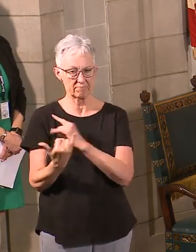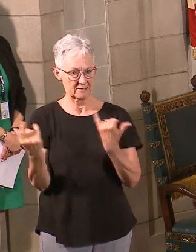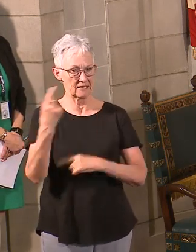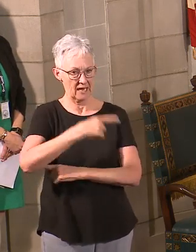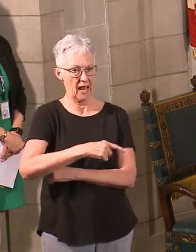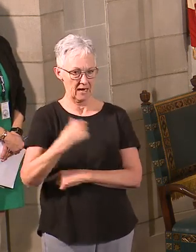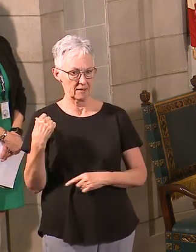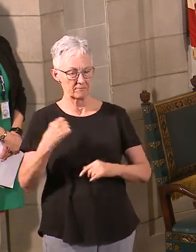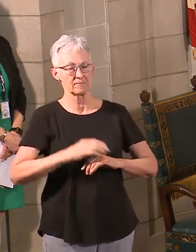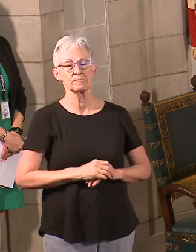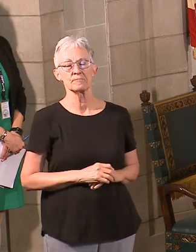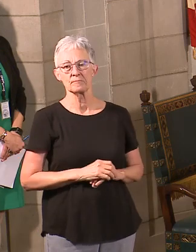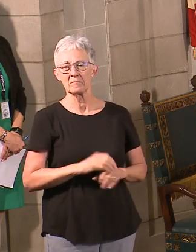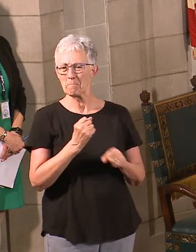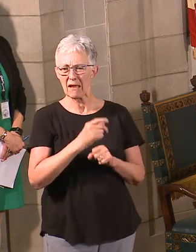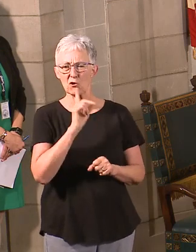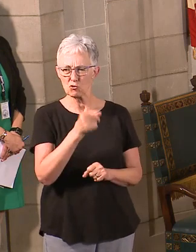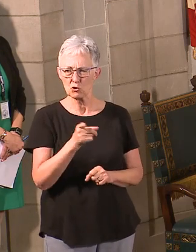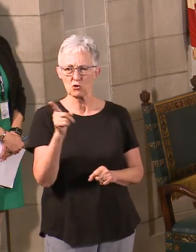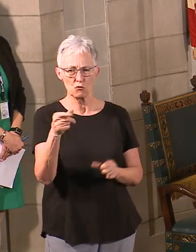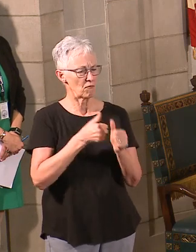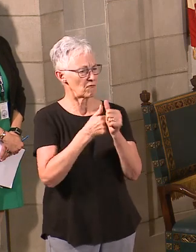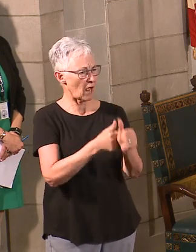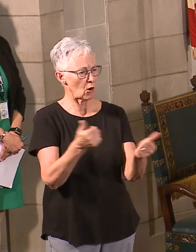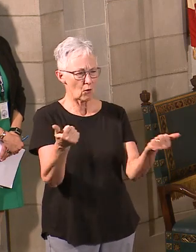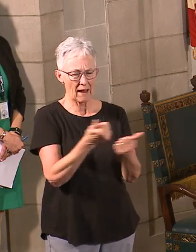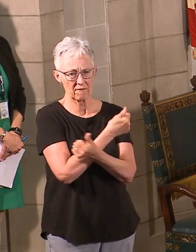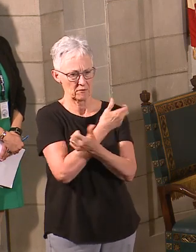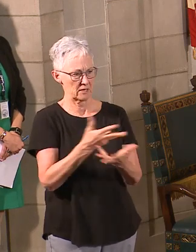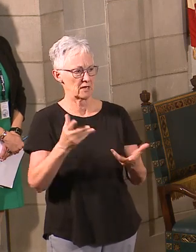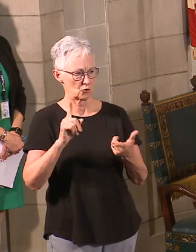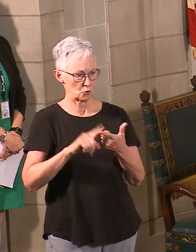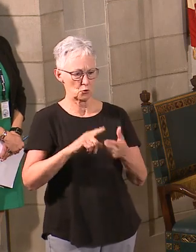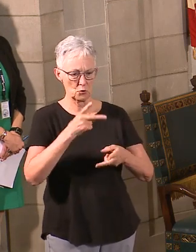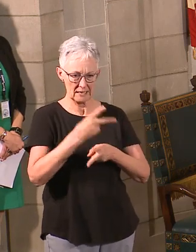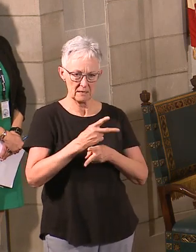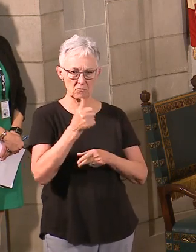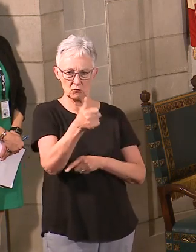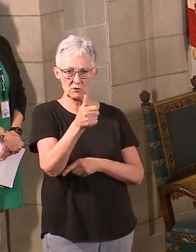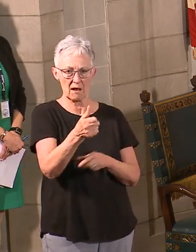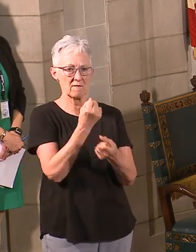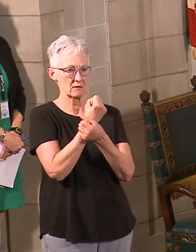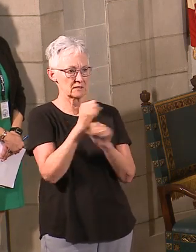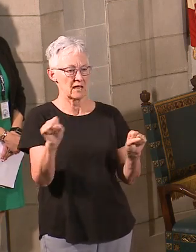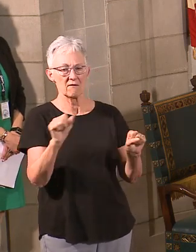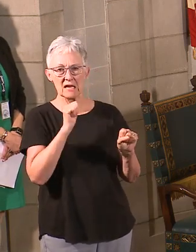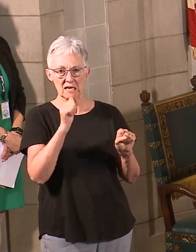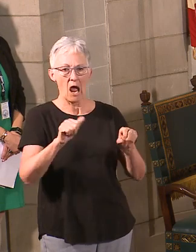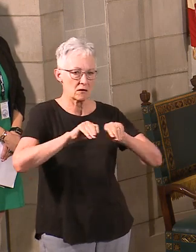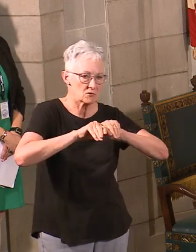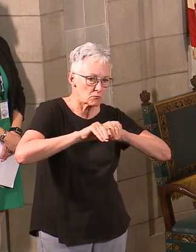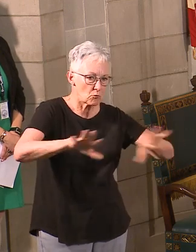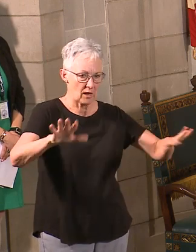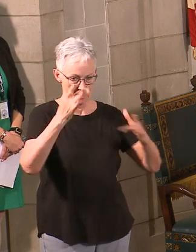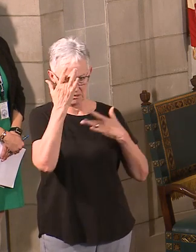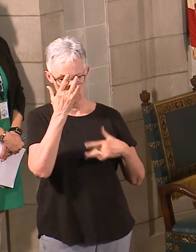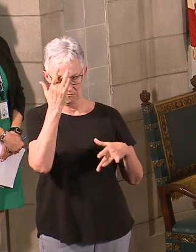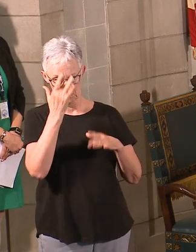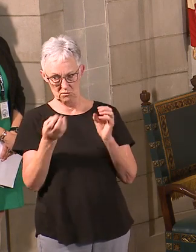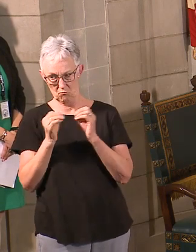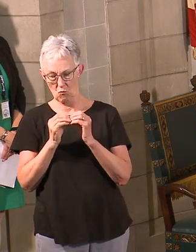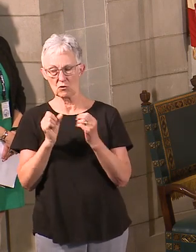make sure we're doing all those things around personal hygiene that will help limit the spread of virus. So I want to thank all Nebraskans for their participation